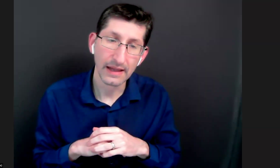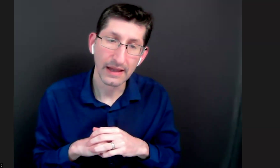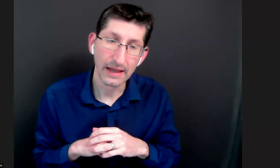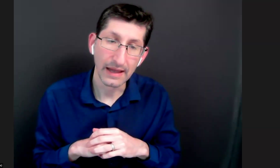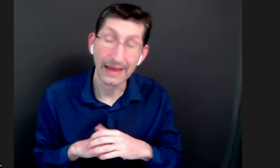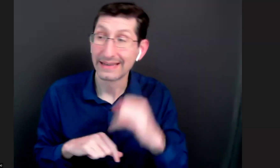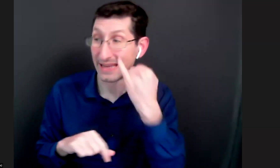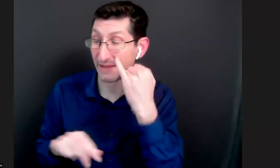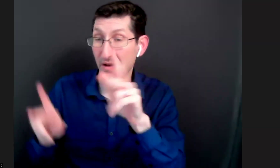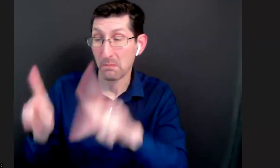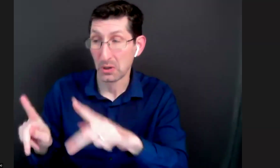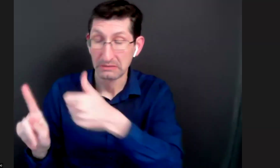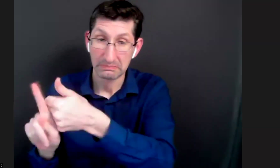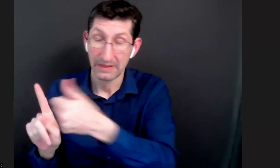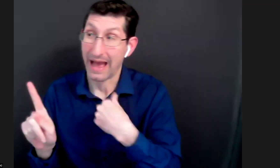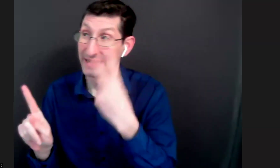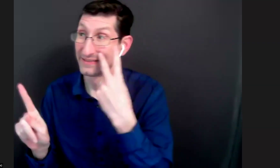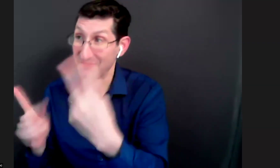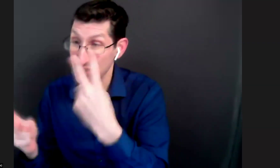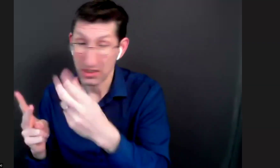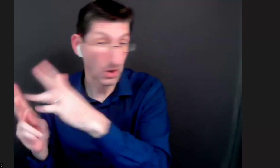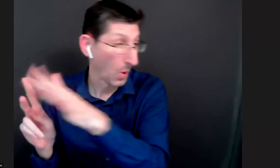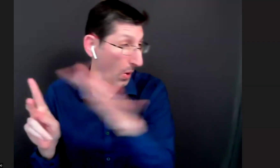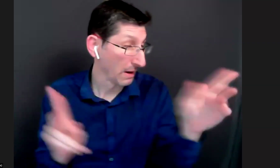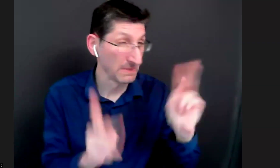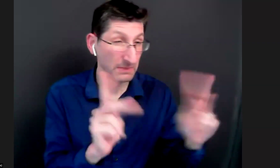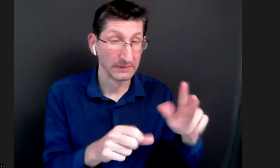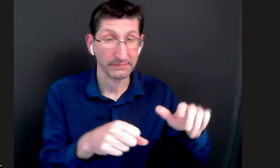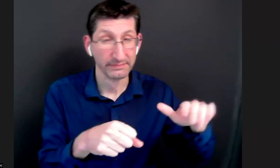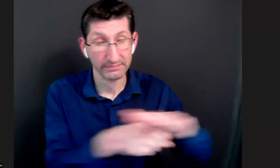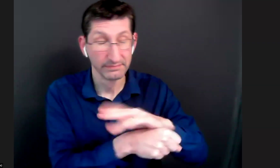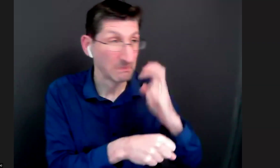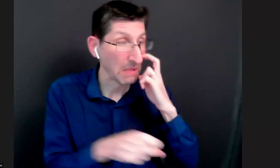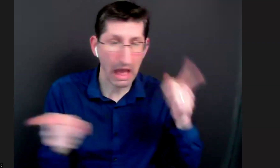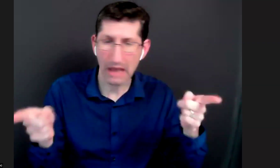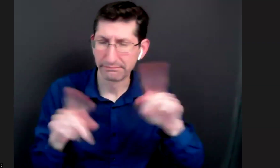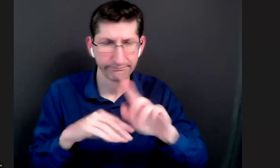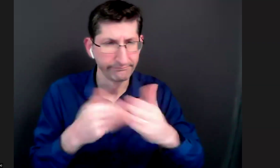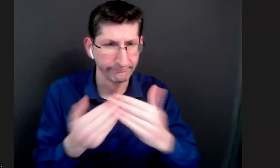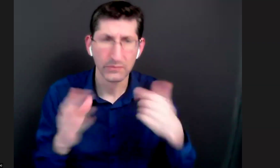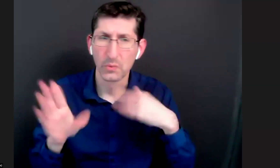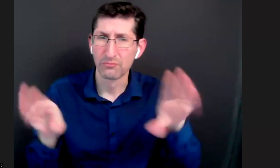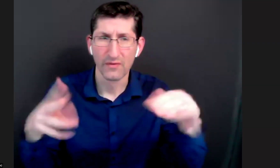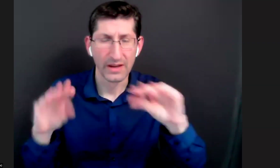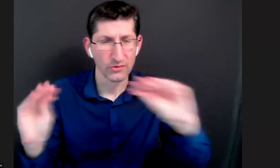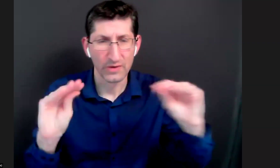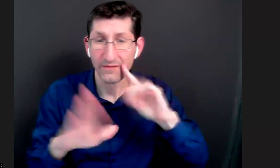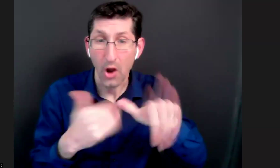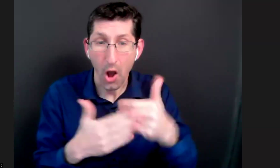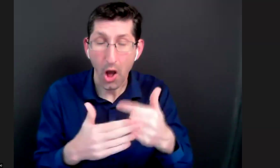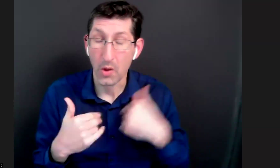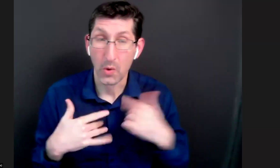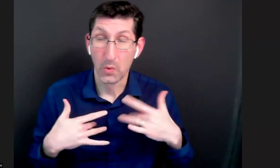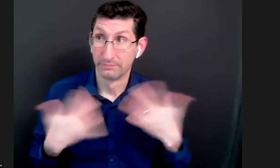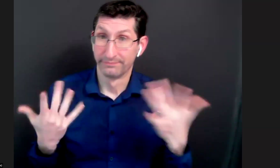typically sighted all the way to the blind and visually impaired as well. We've been delighted lately. We've been training more and more typically